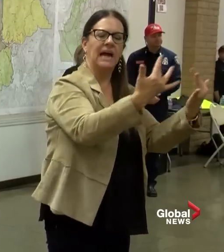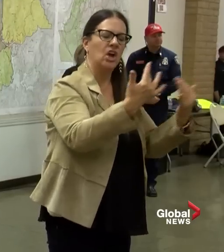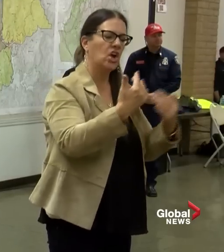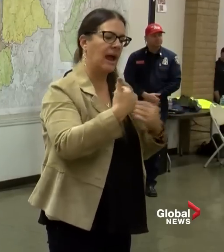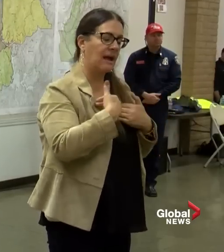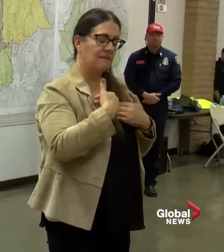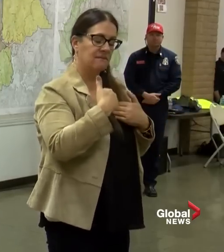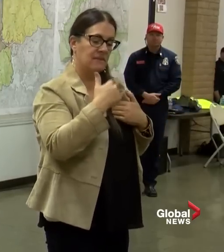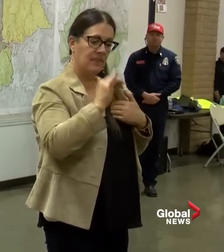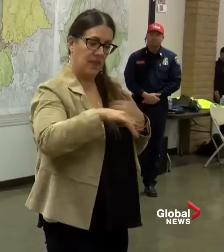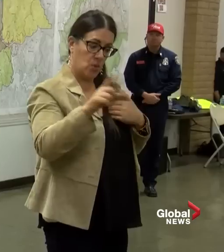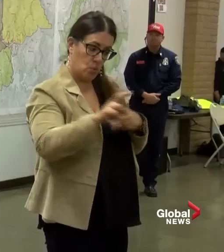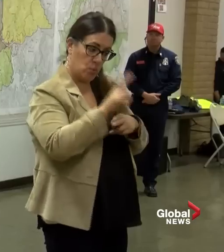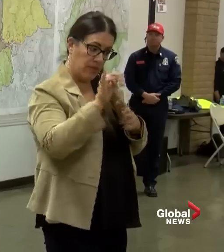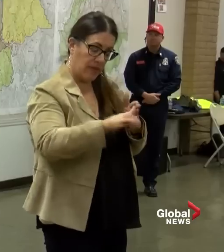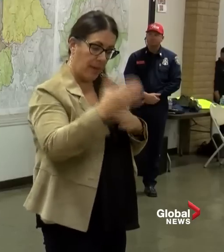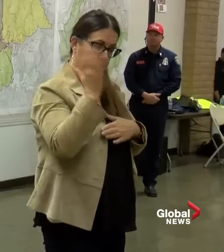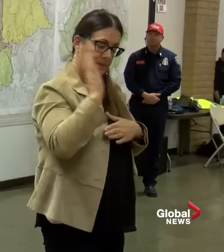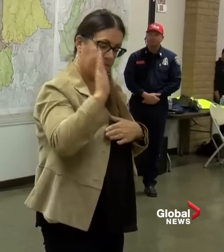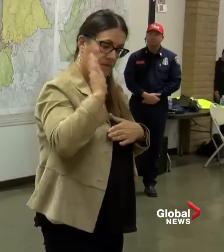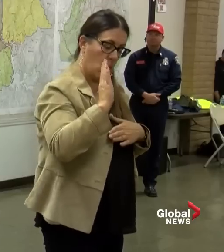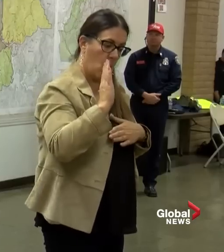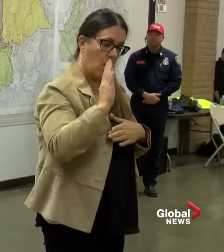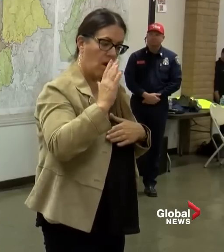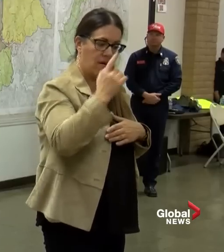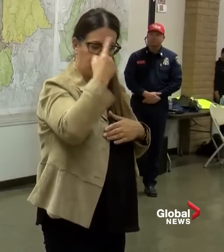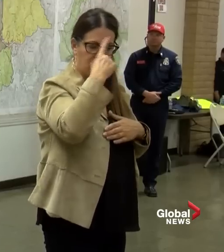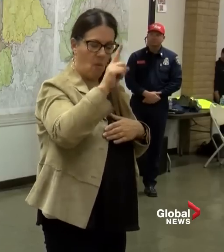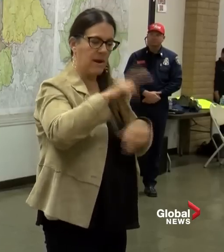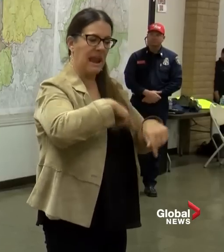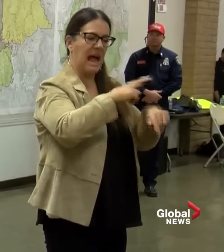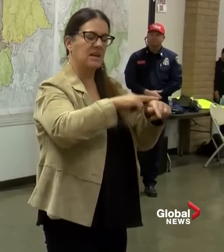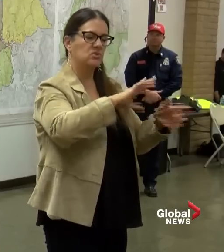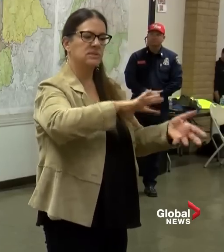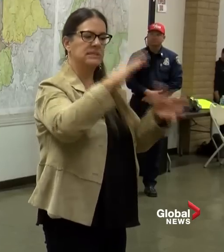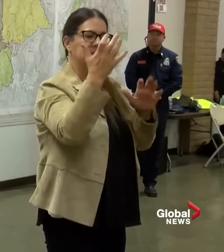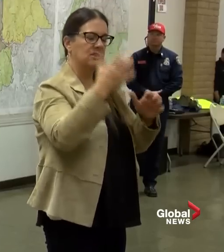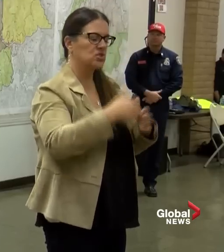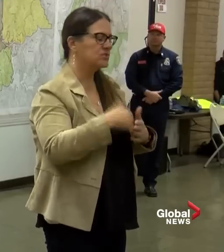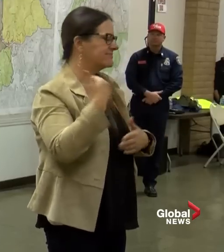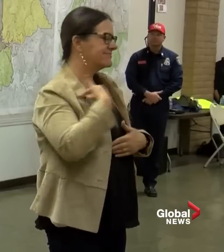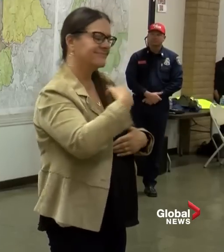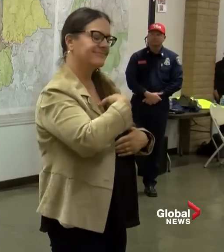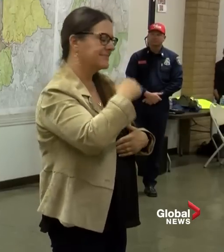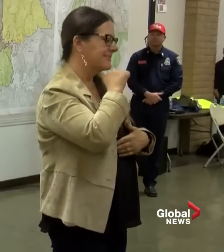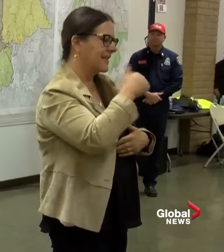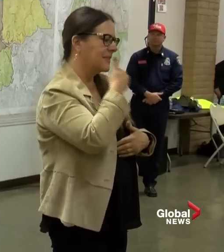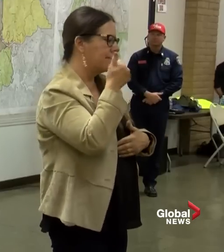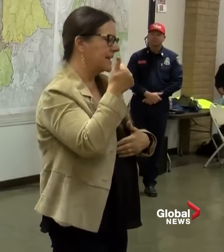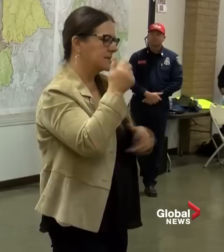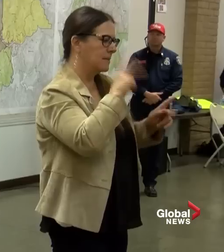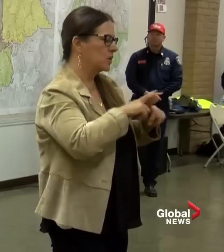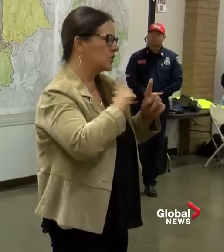that been something we've used in the past for natural disaster? Yeah, I'm not really in the best position